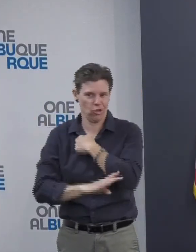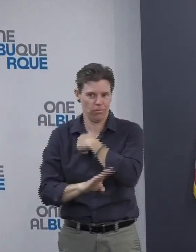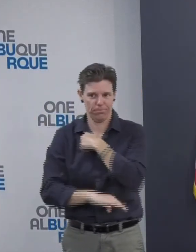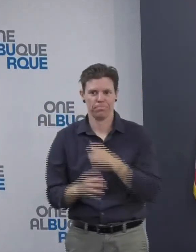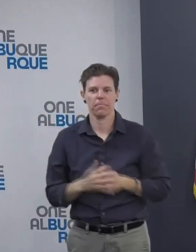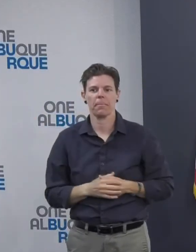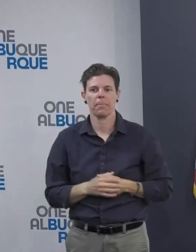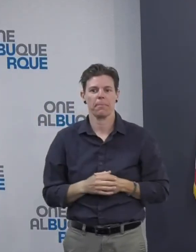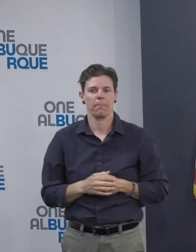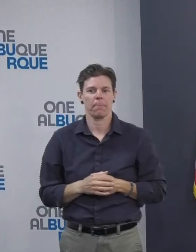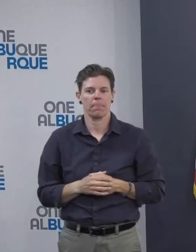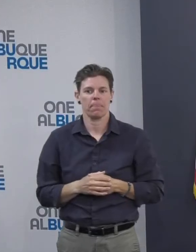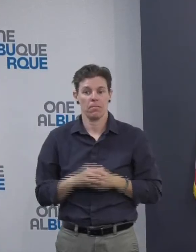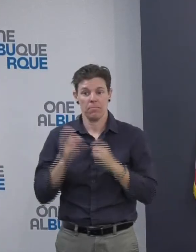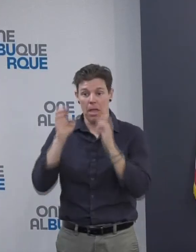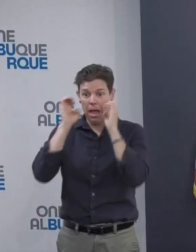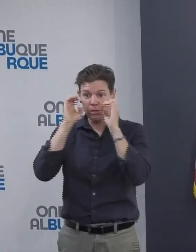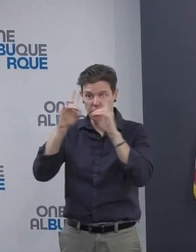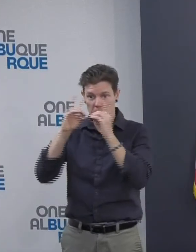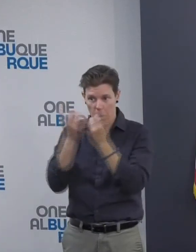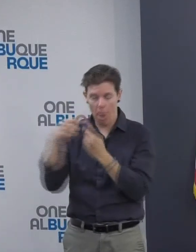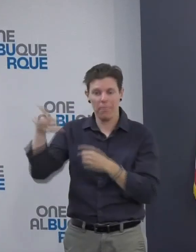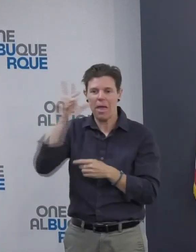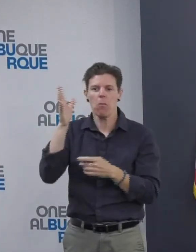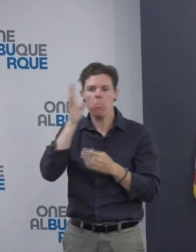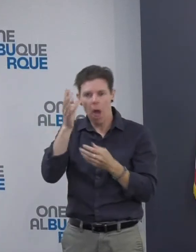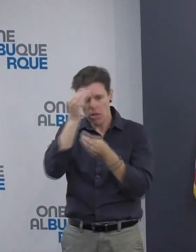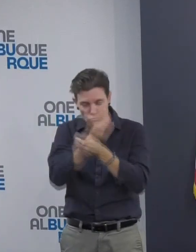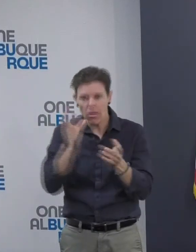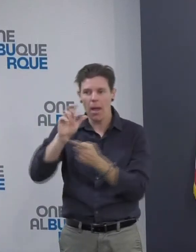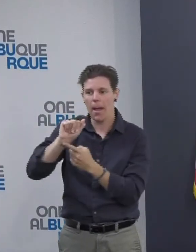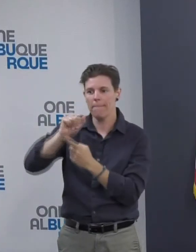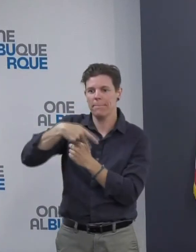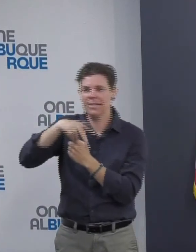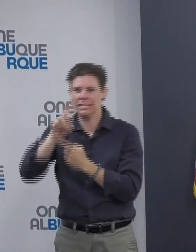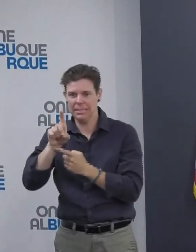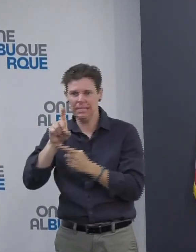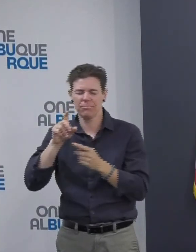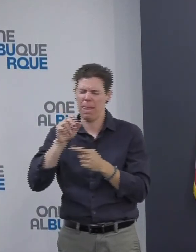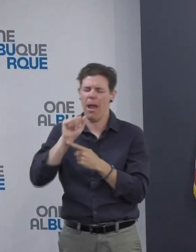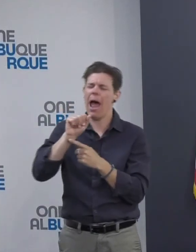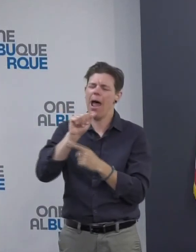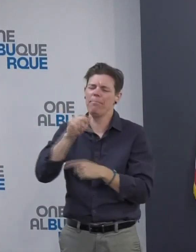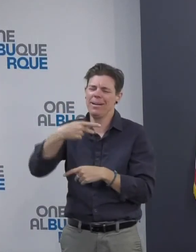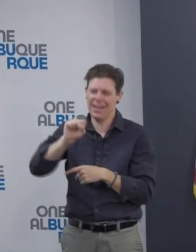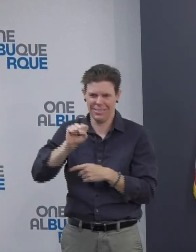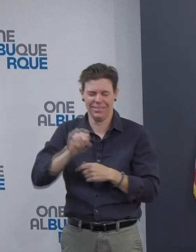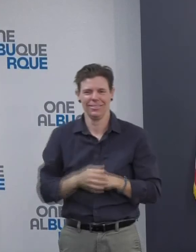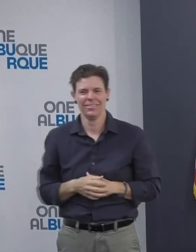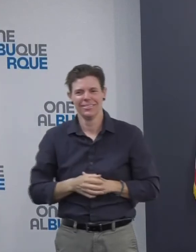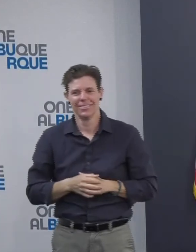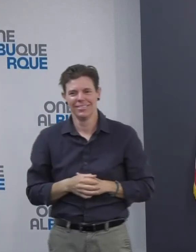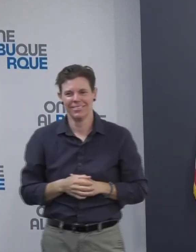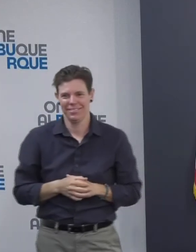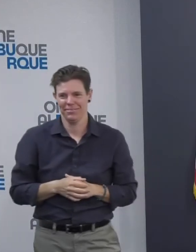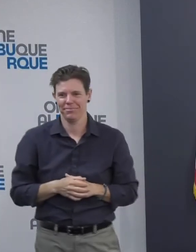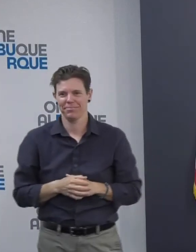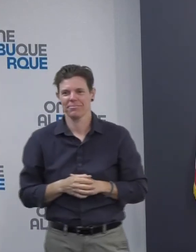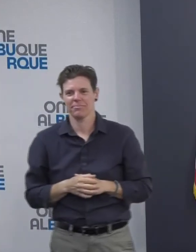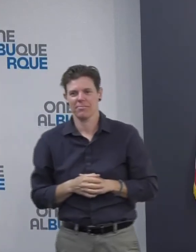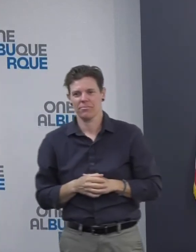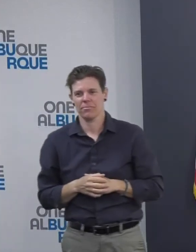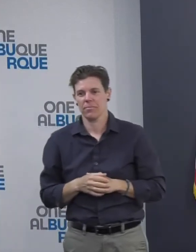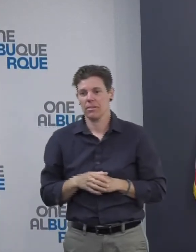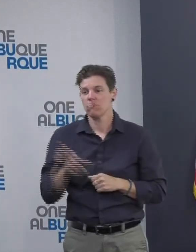want to mention that's going through the New Mexico School Reentry Task Force. You can learn more about that at PED's